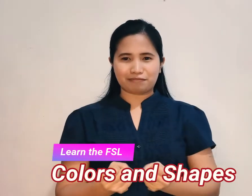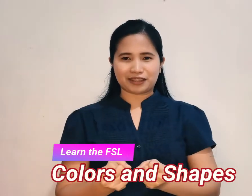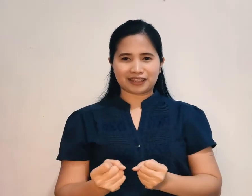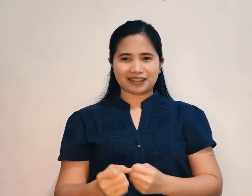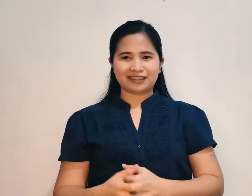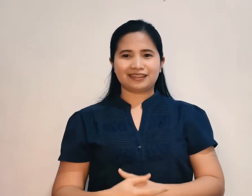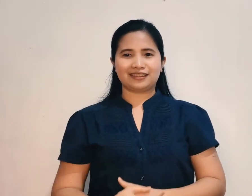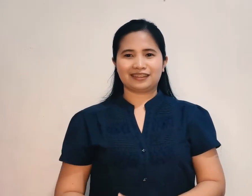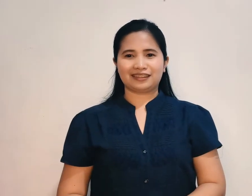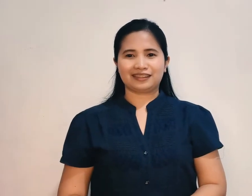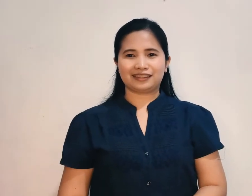shapes.